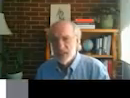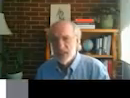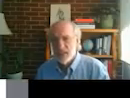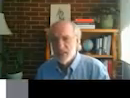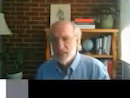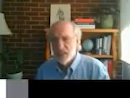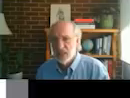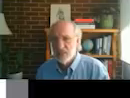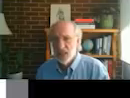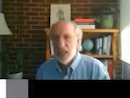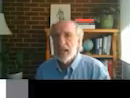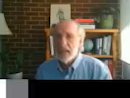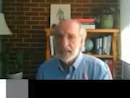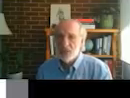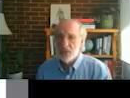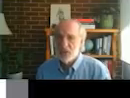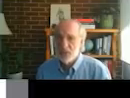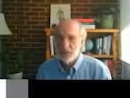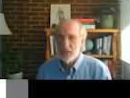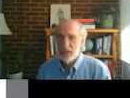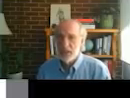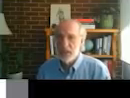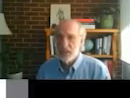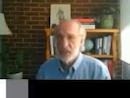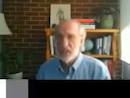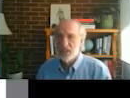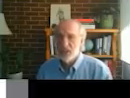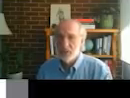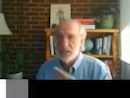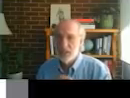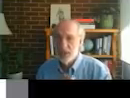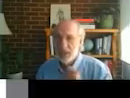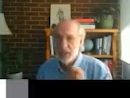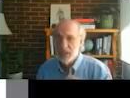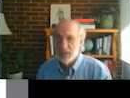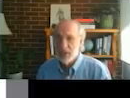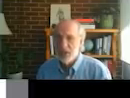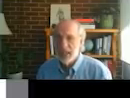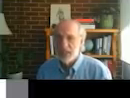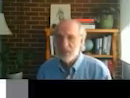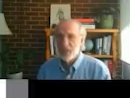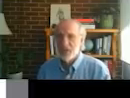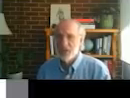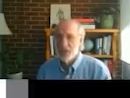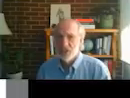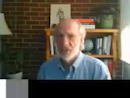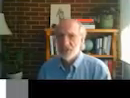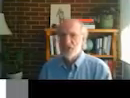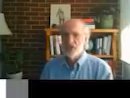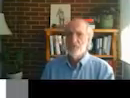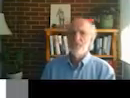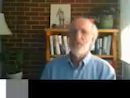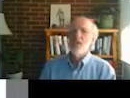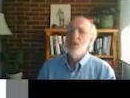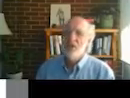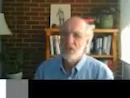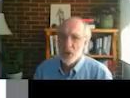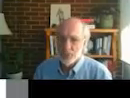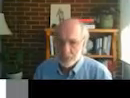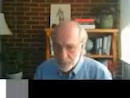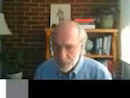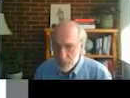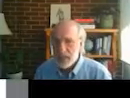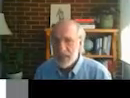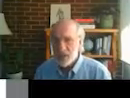these ideas, as will some of the a session by Tamara Casper at this conference too.